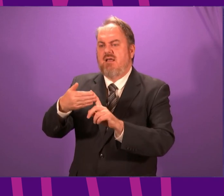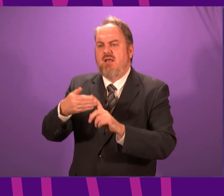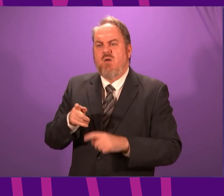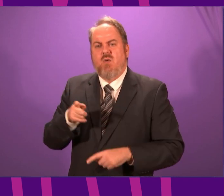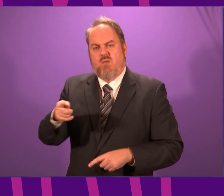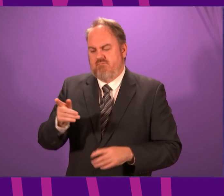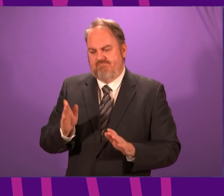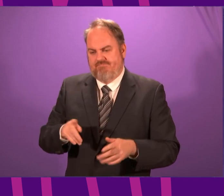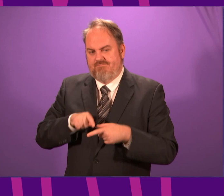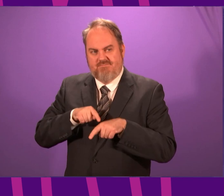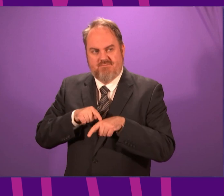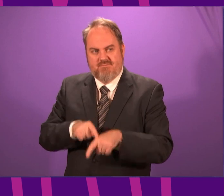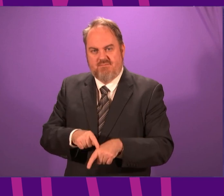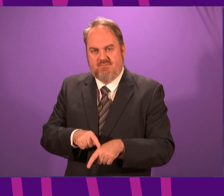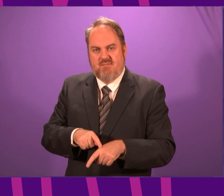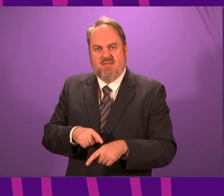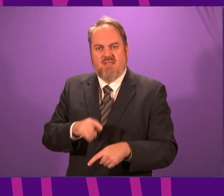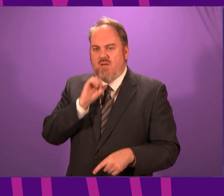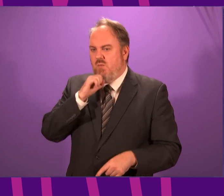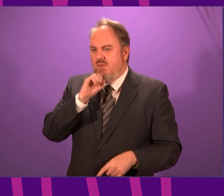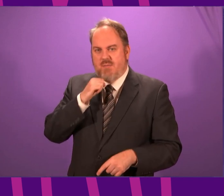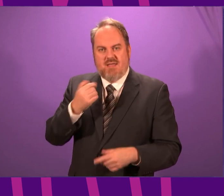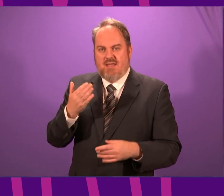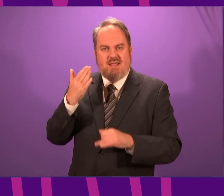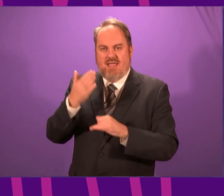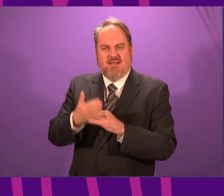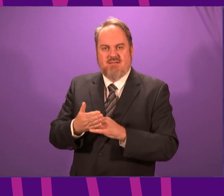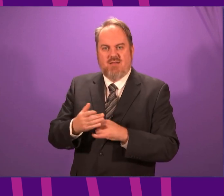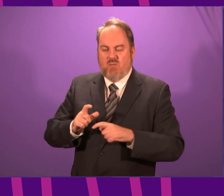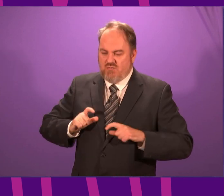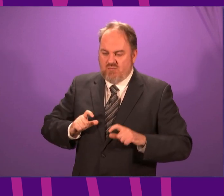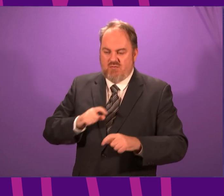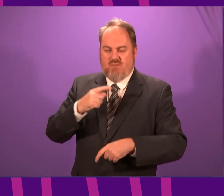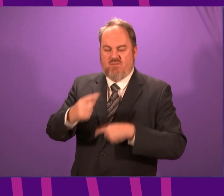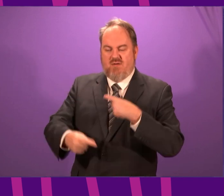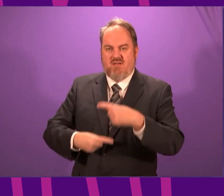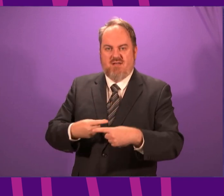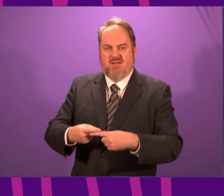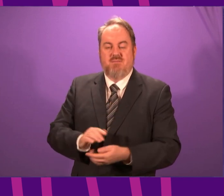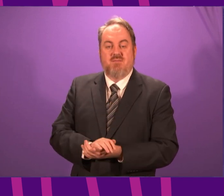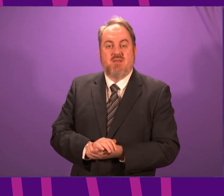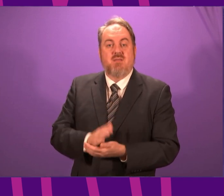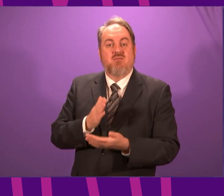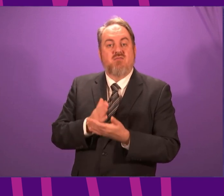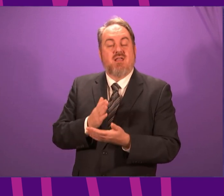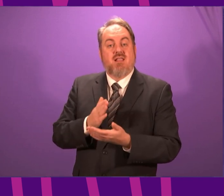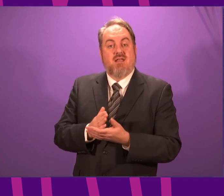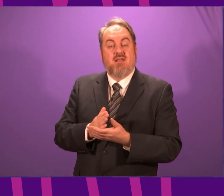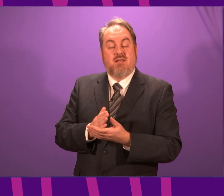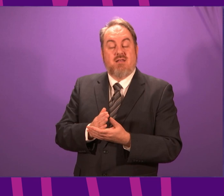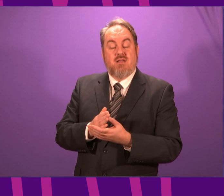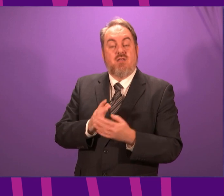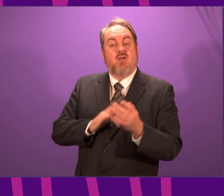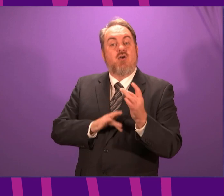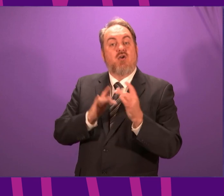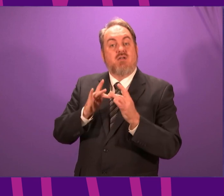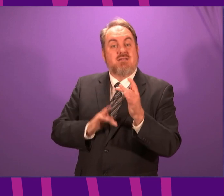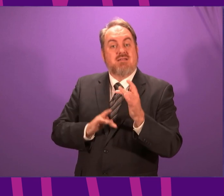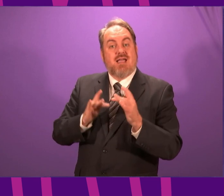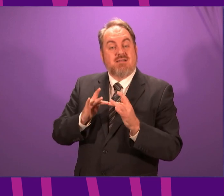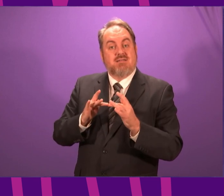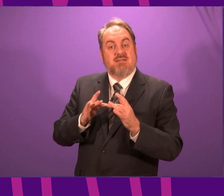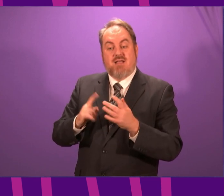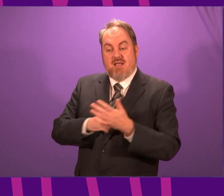be an end in sight to when football can resume. But Presiding Officer, perhaps the most contact I've had has been about